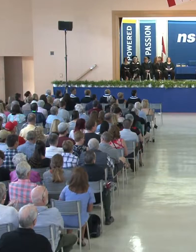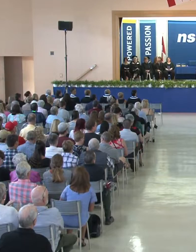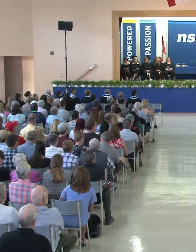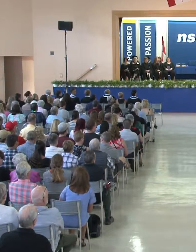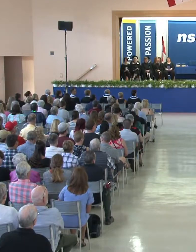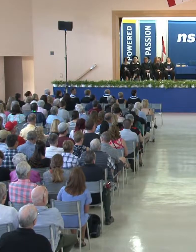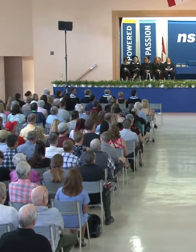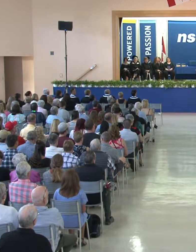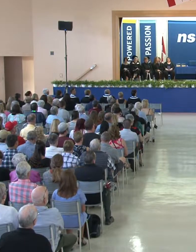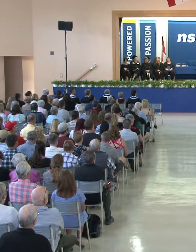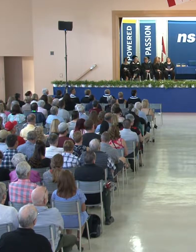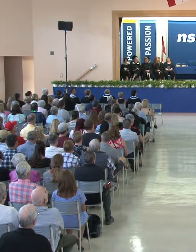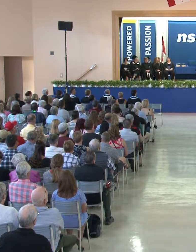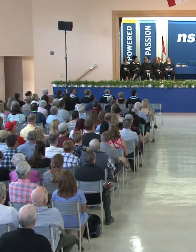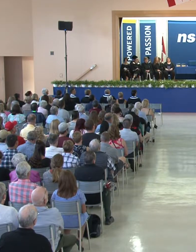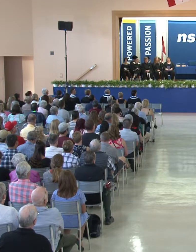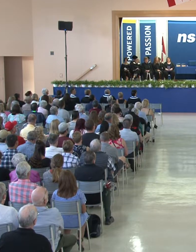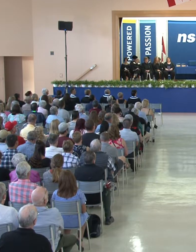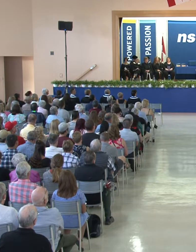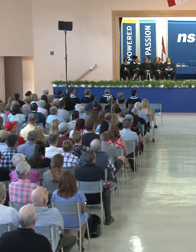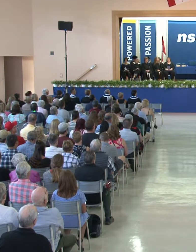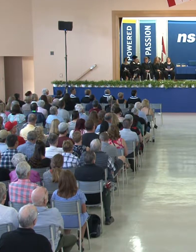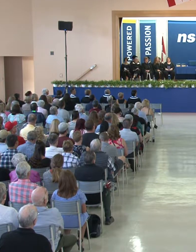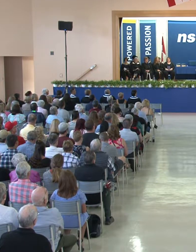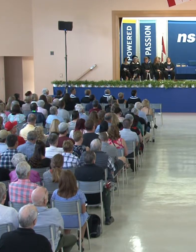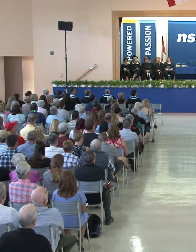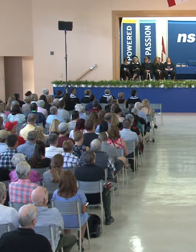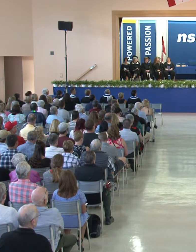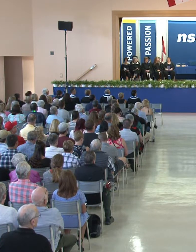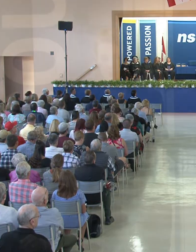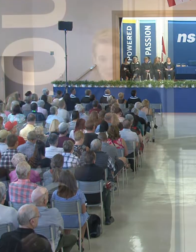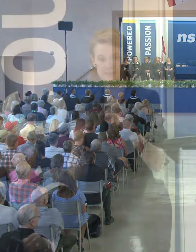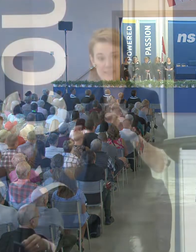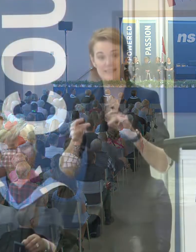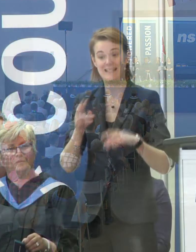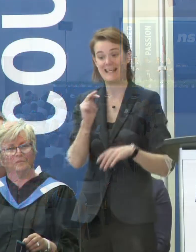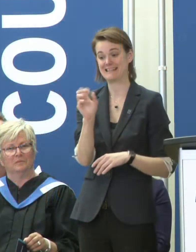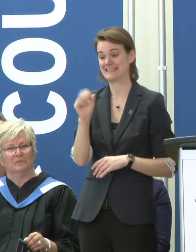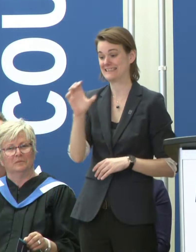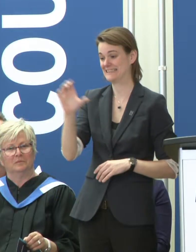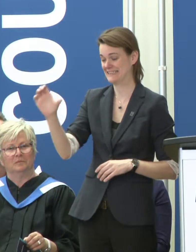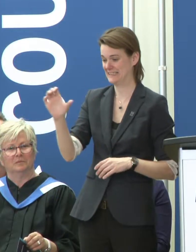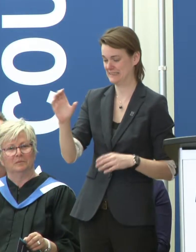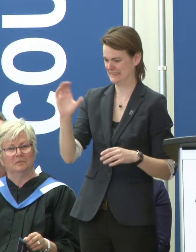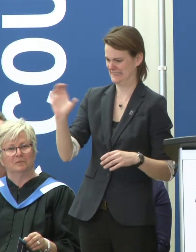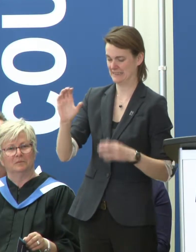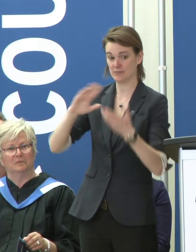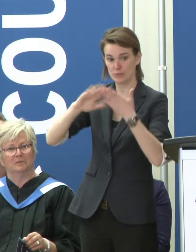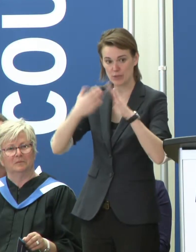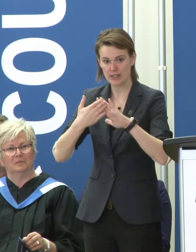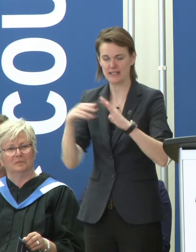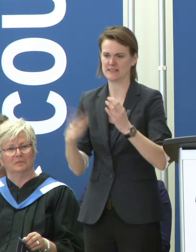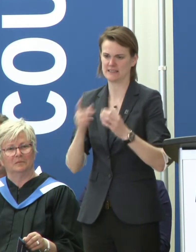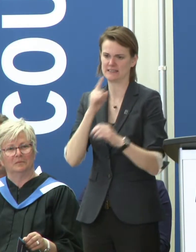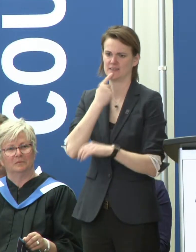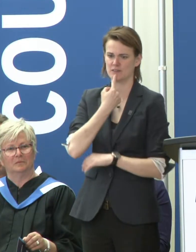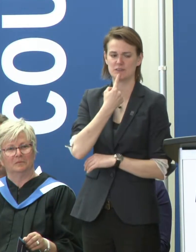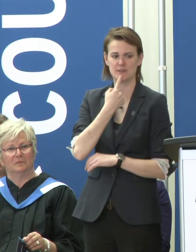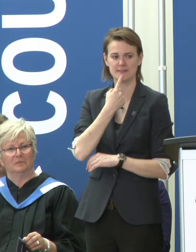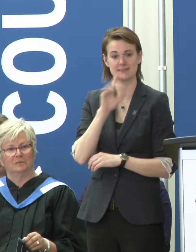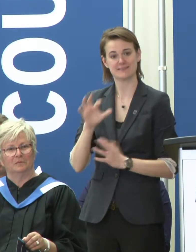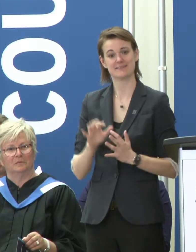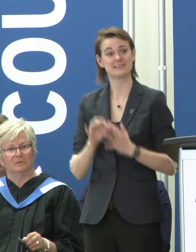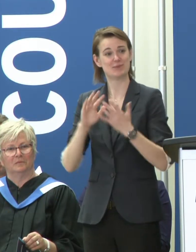As our president, Don Bureau, has often said, we take community and our community college name very seriously. This is a special community, and while we have